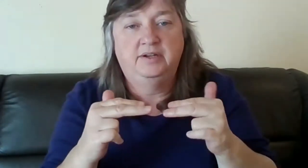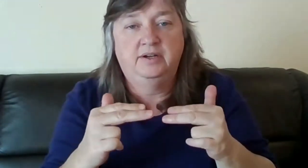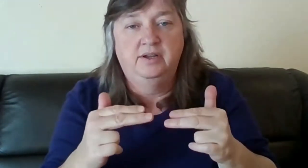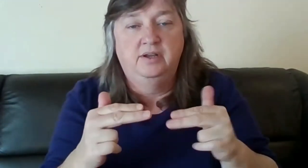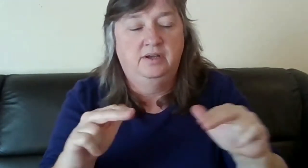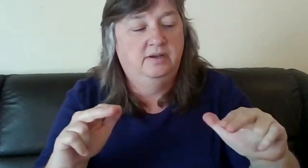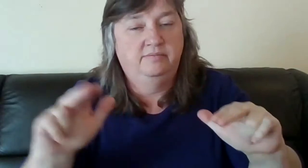they're,